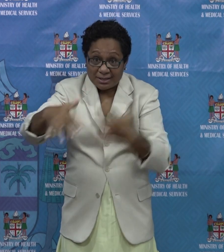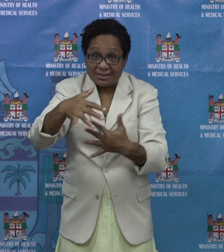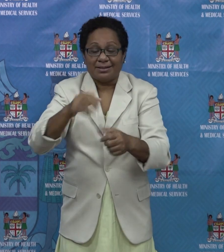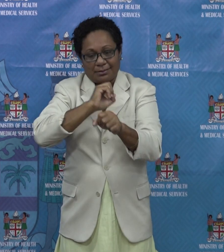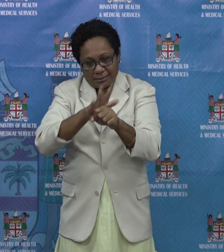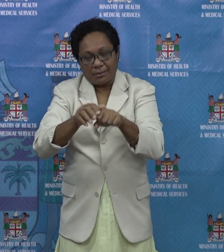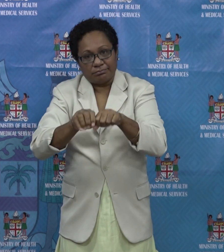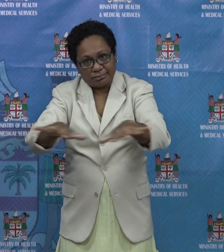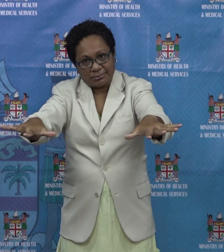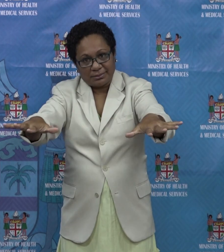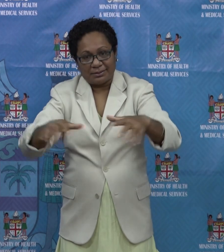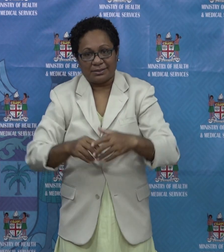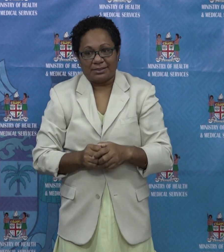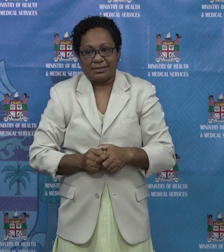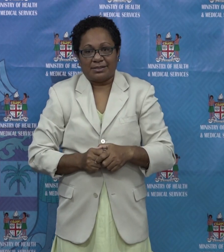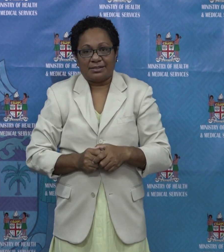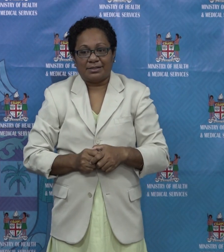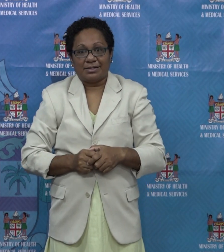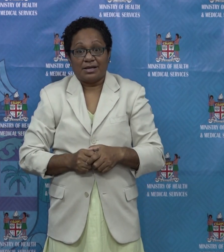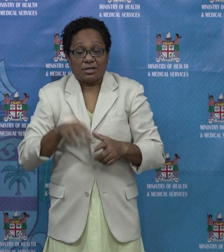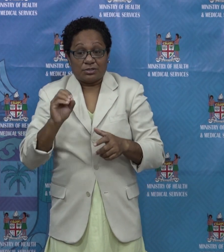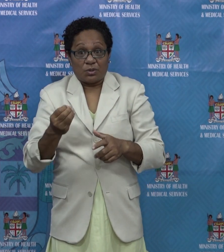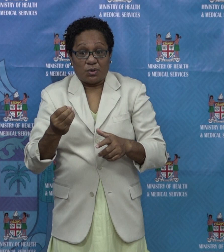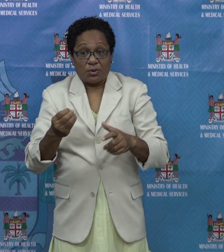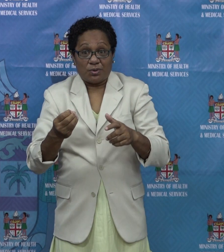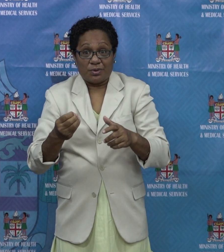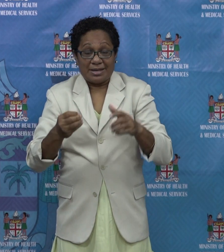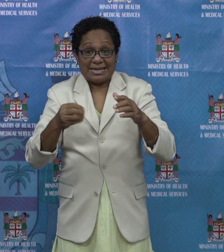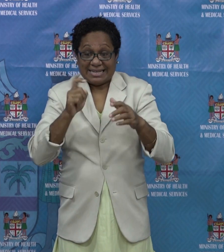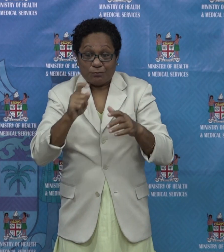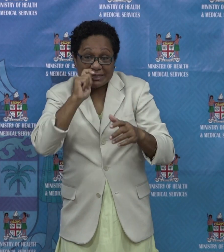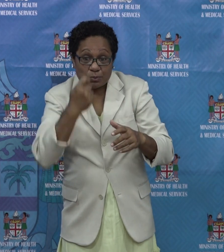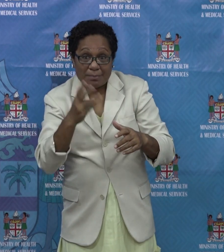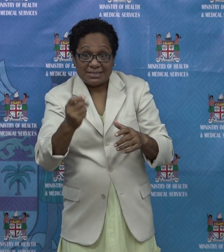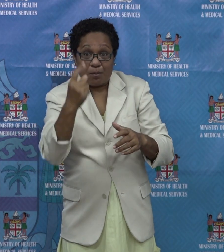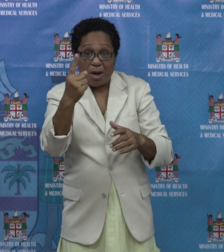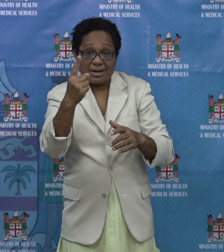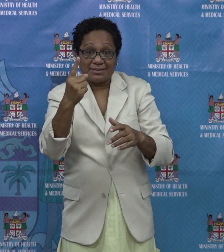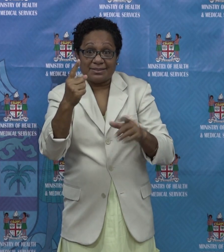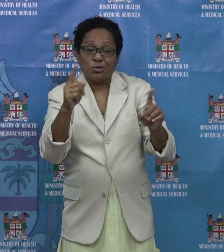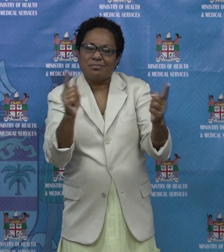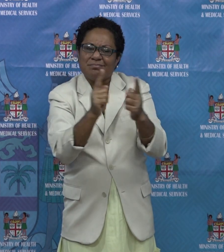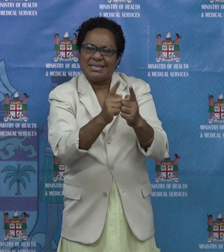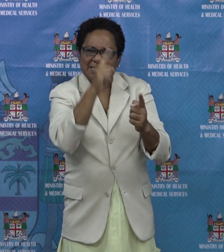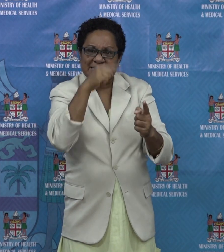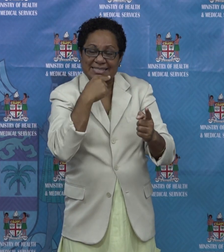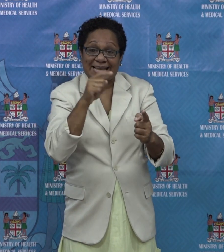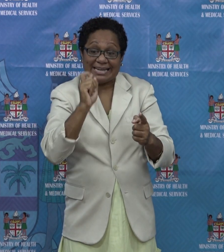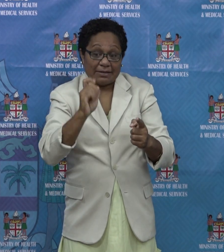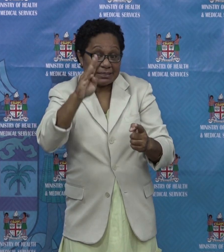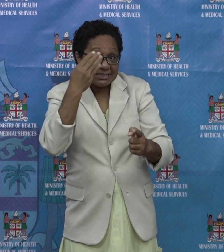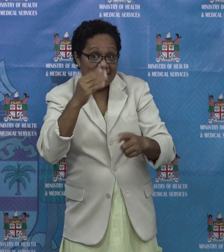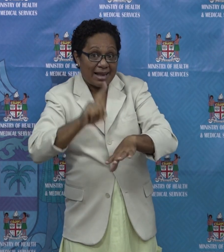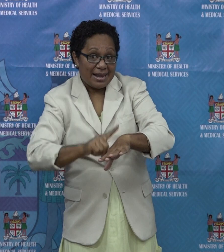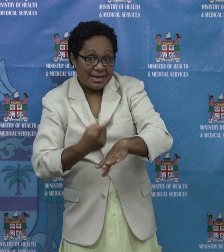a curfew, even if we're swabbing someone who's a contact of a case, and even if that result is delayed by a few